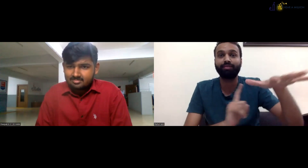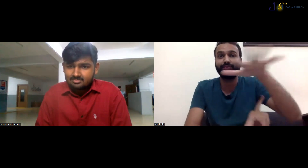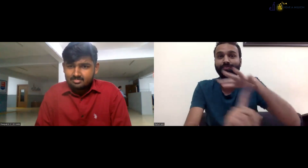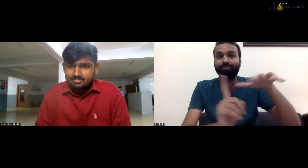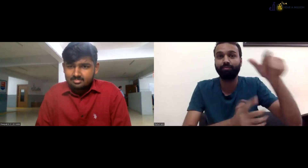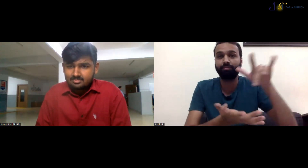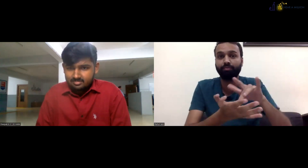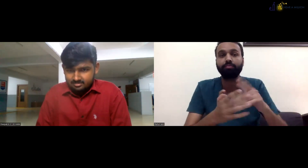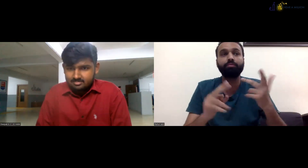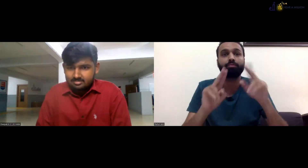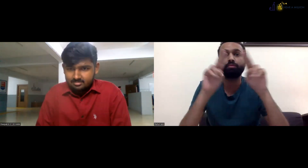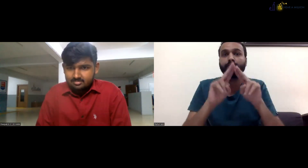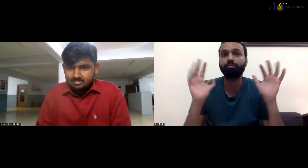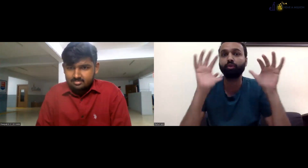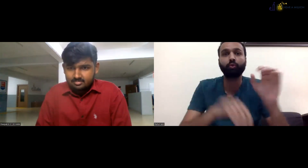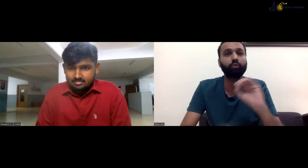deaf people